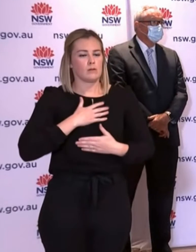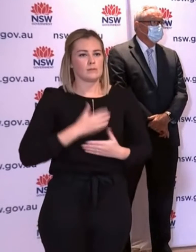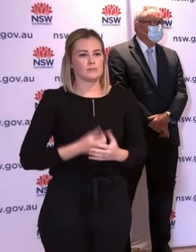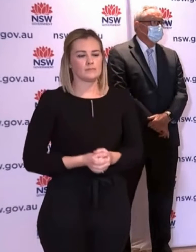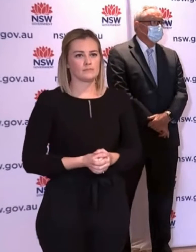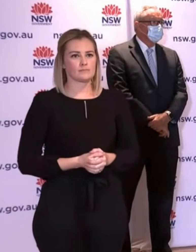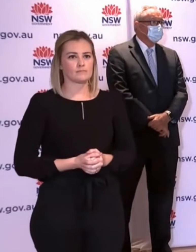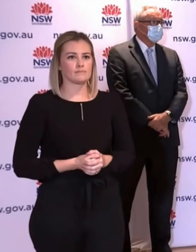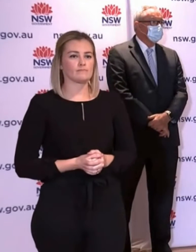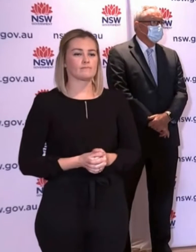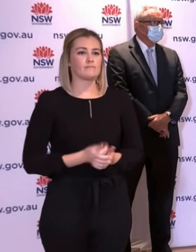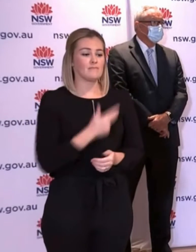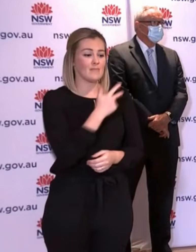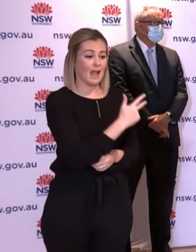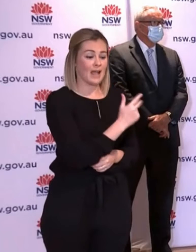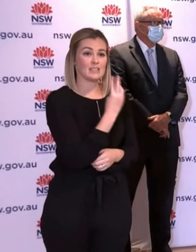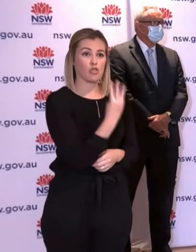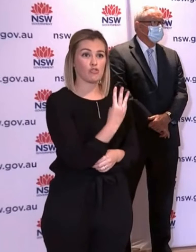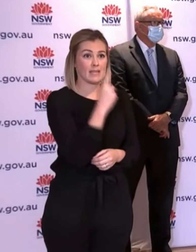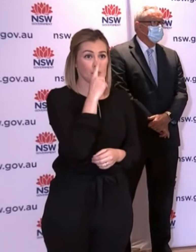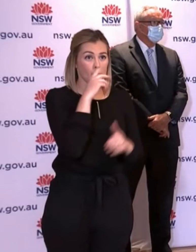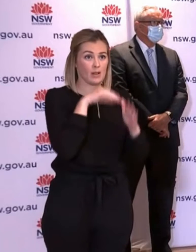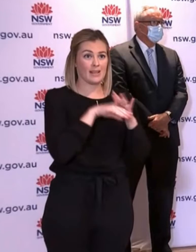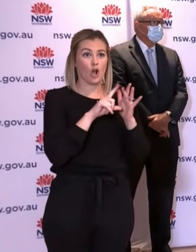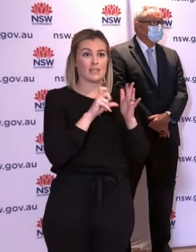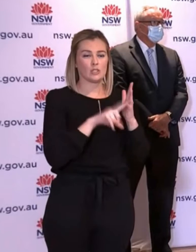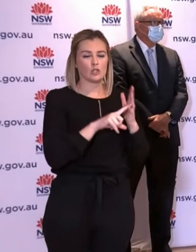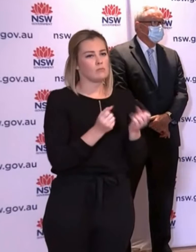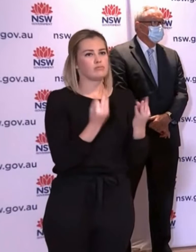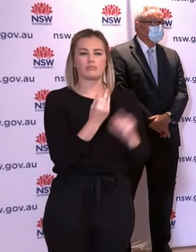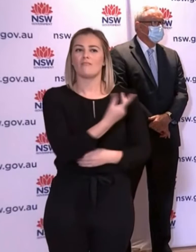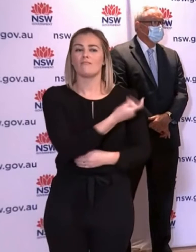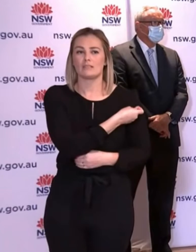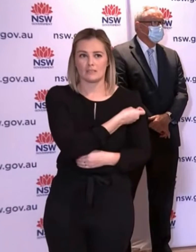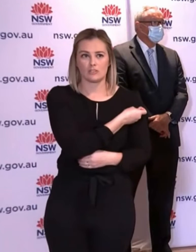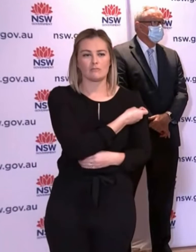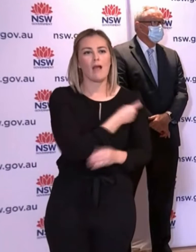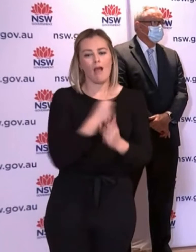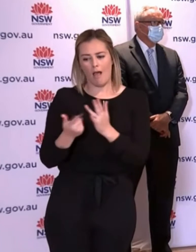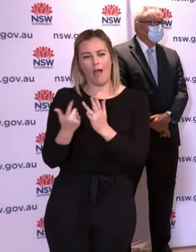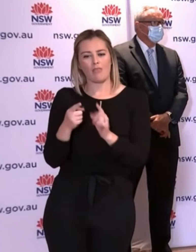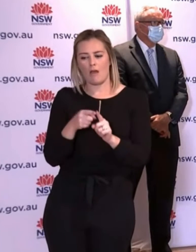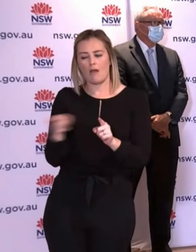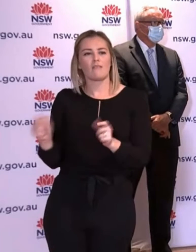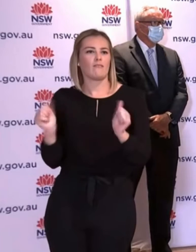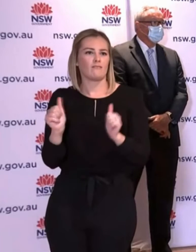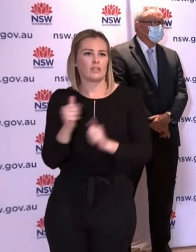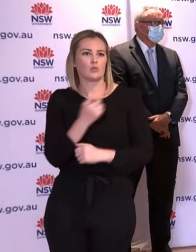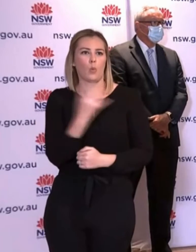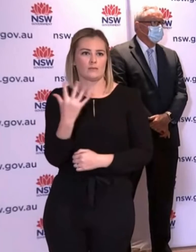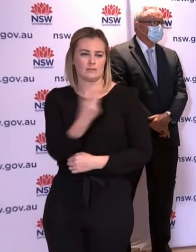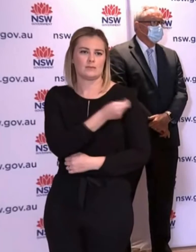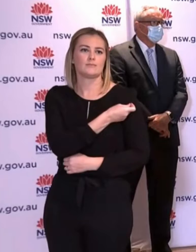ICU, 83 are not vaccinated, and the remainder have received one dose of vaccine.